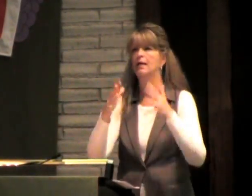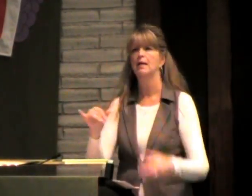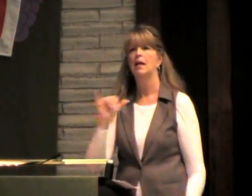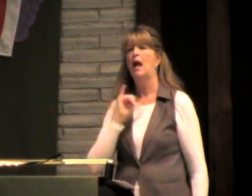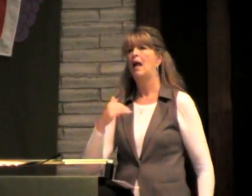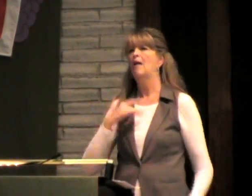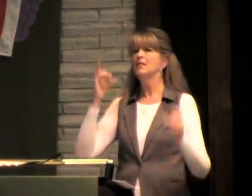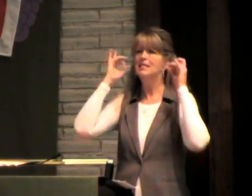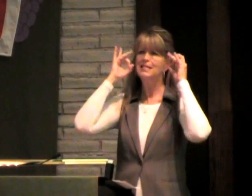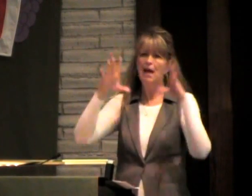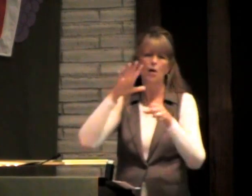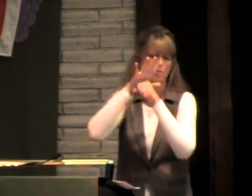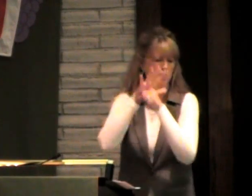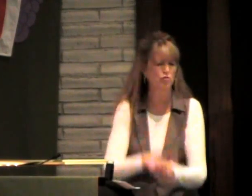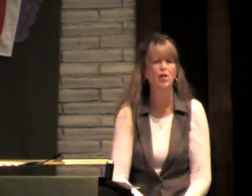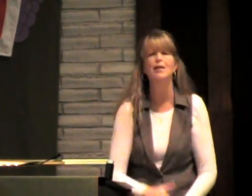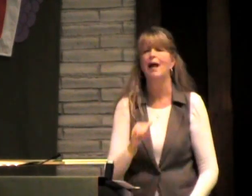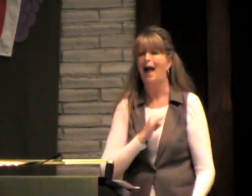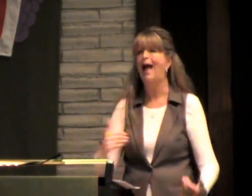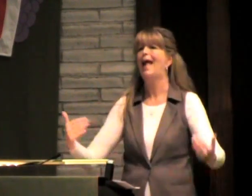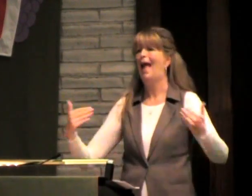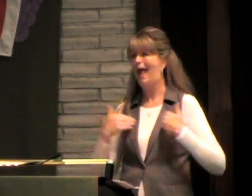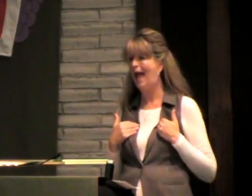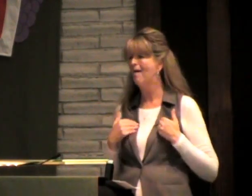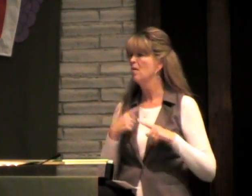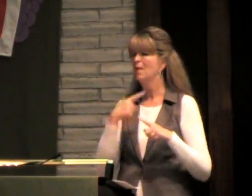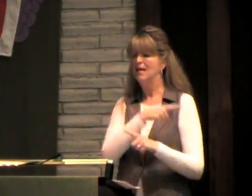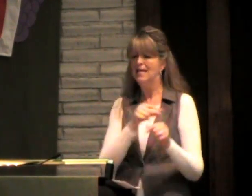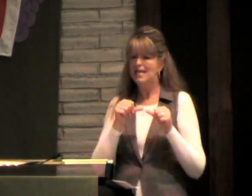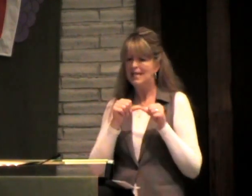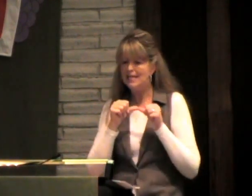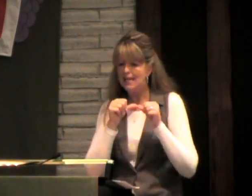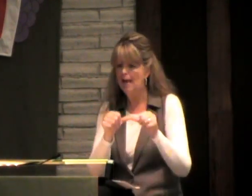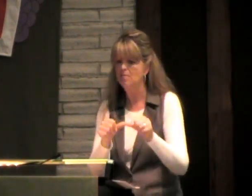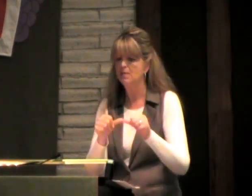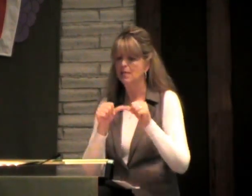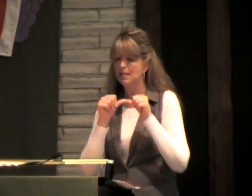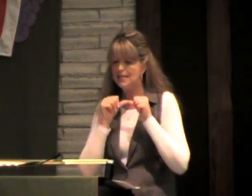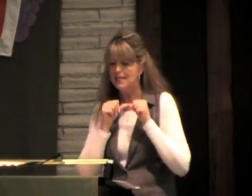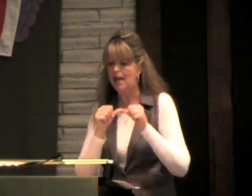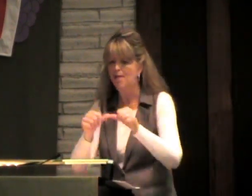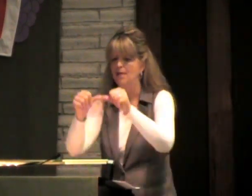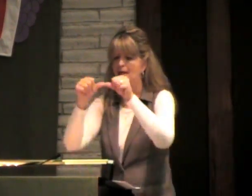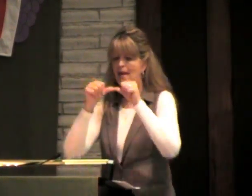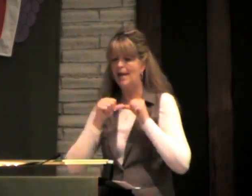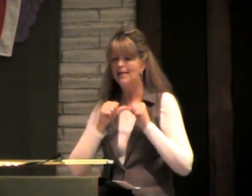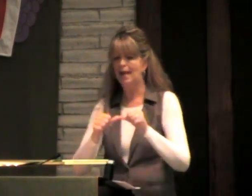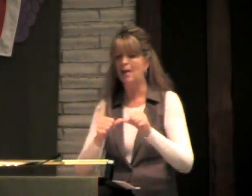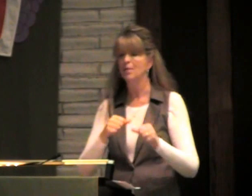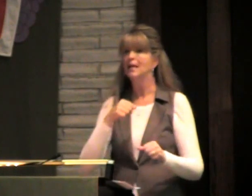He confessed that he had terrible anxiety. He felt like he had terrible stress, but he still